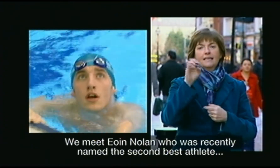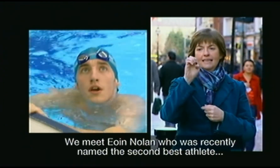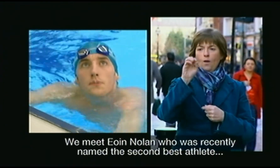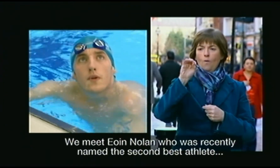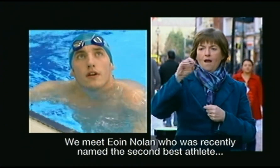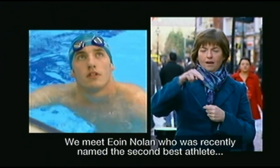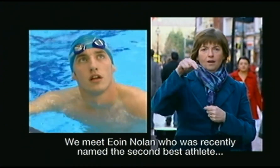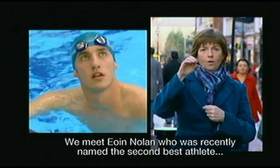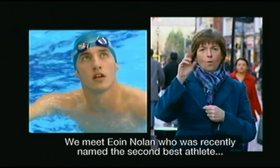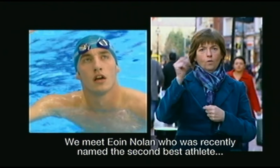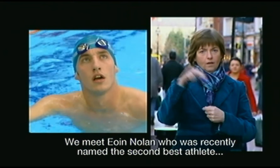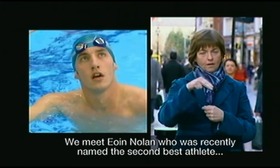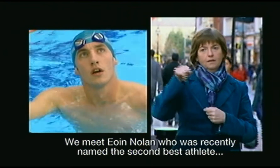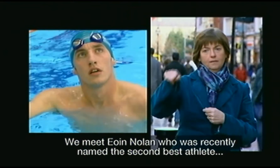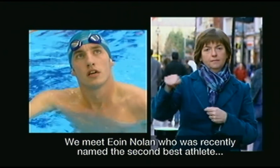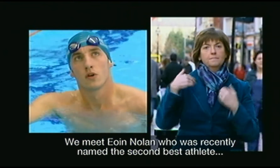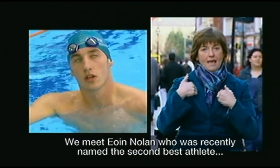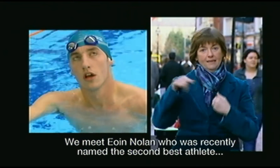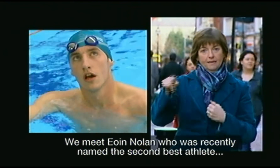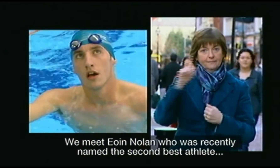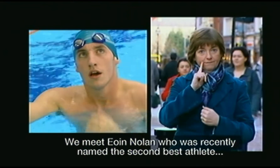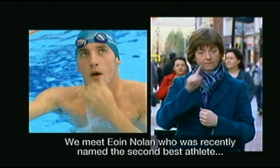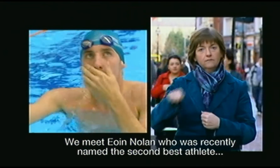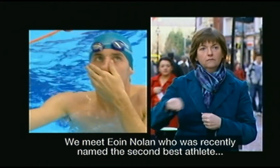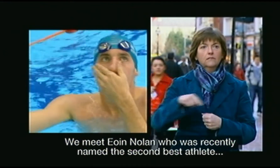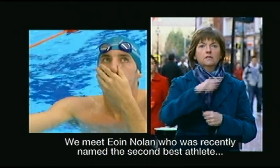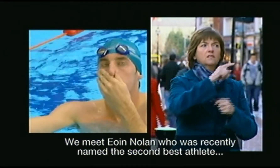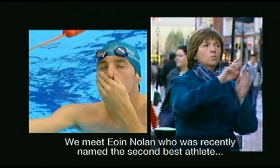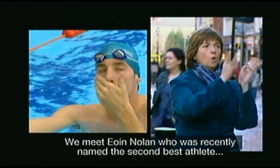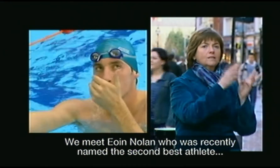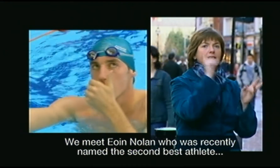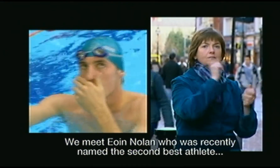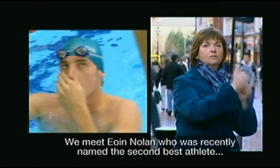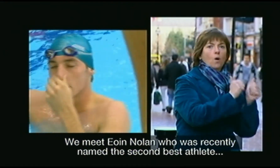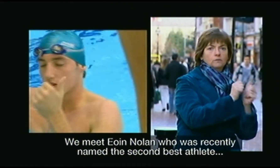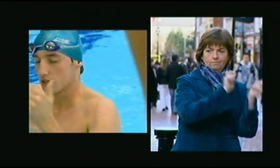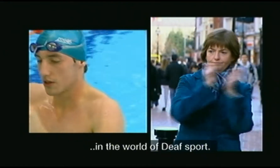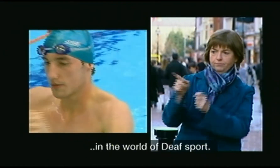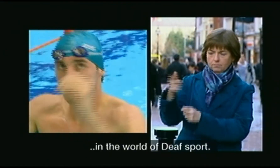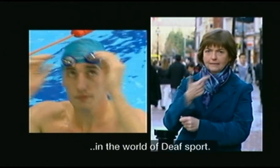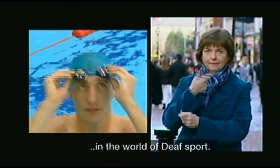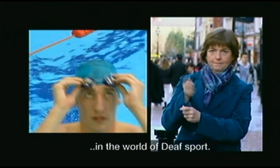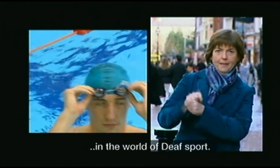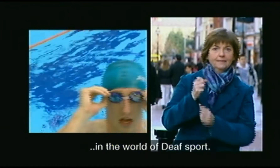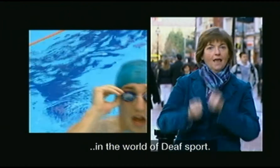We meet Owen Nolan, who was recently named the second best athlete in the world of deaf sport.